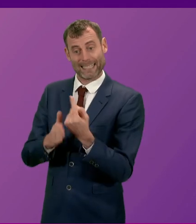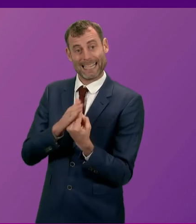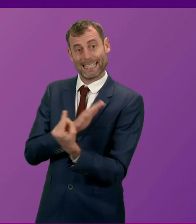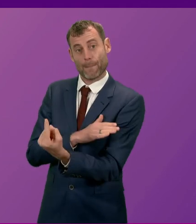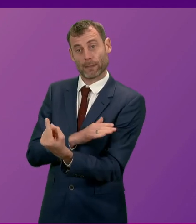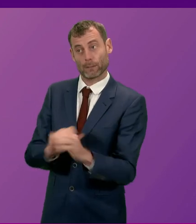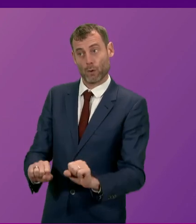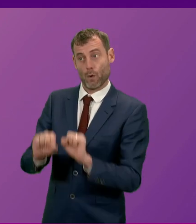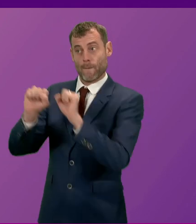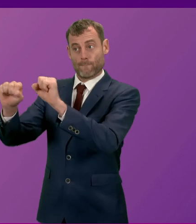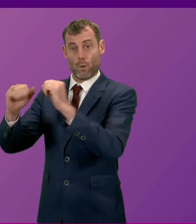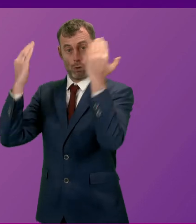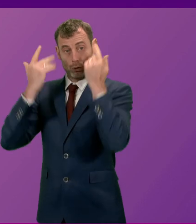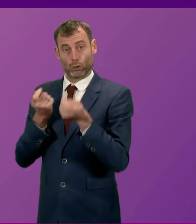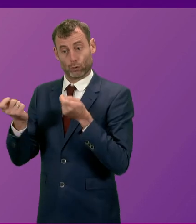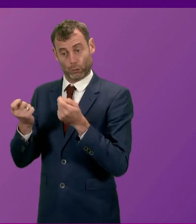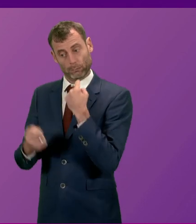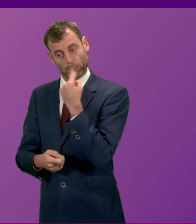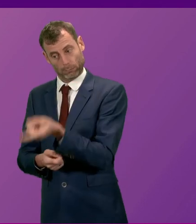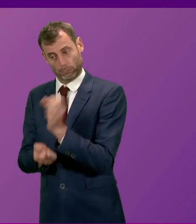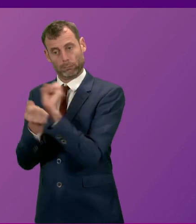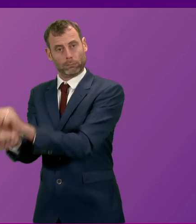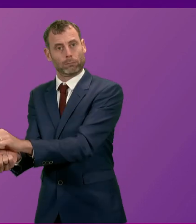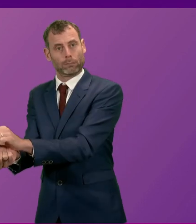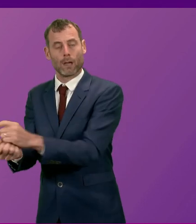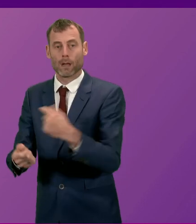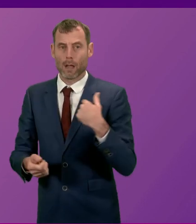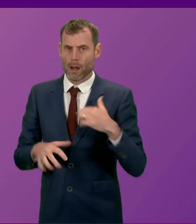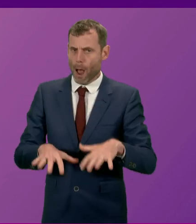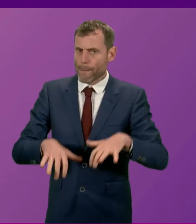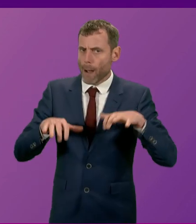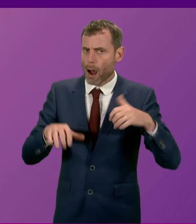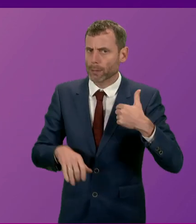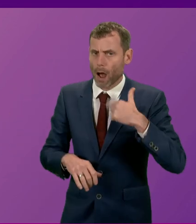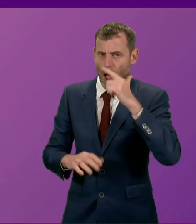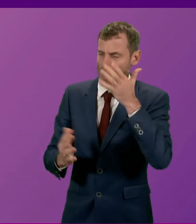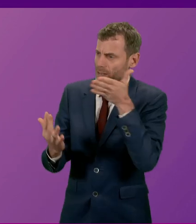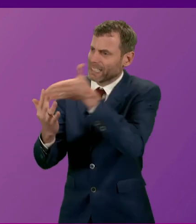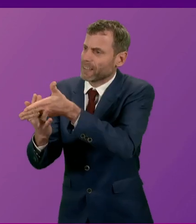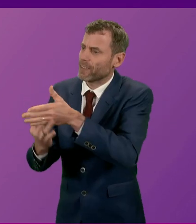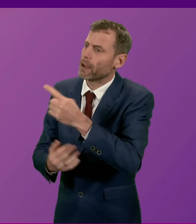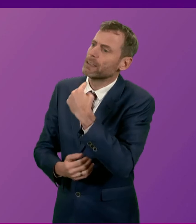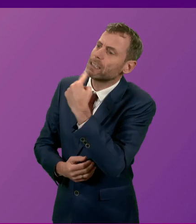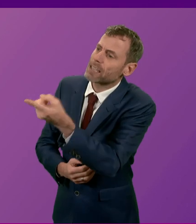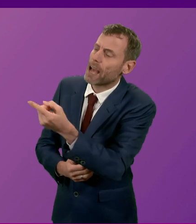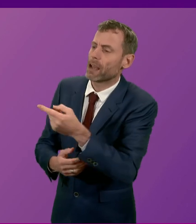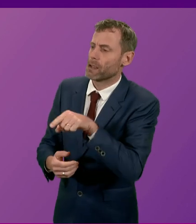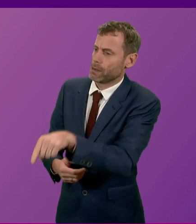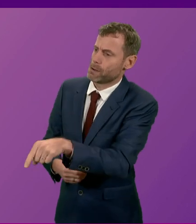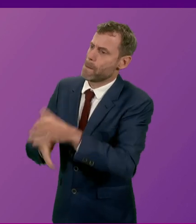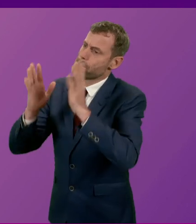have I would be breaching my constitutional role as First Minister, which has to respect, and it was part of the oath